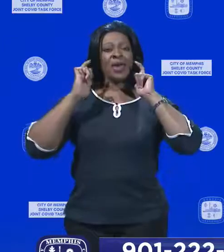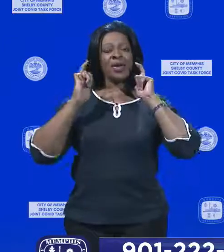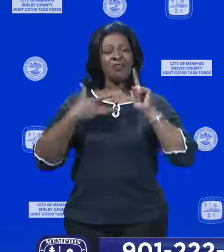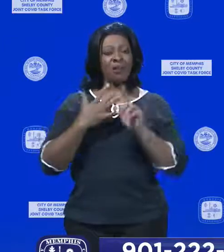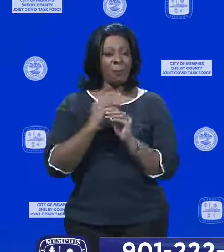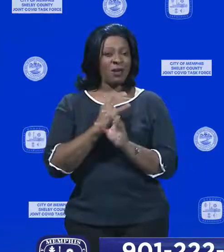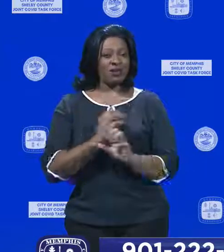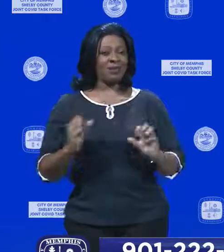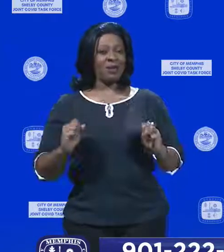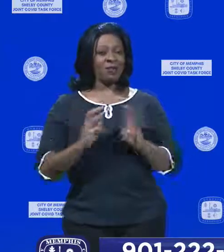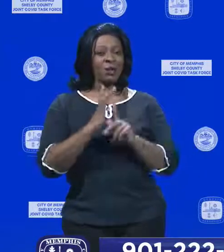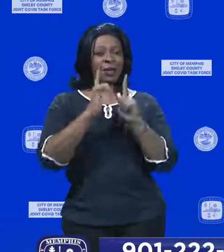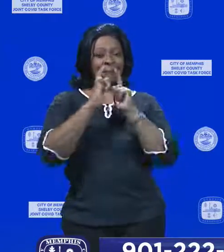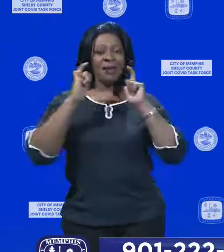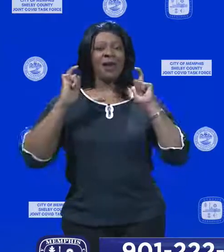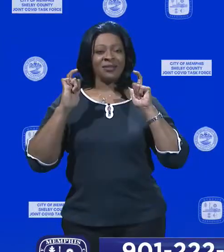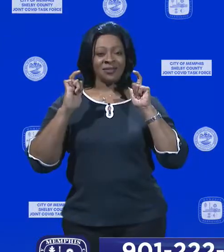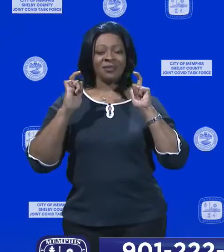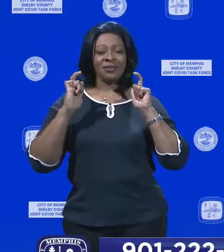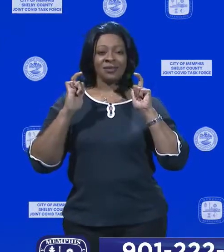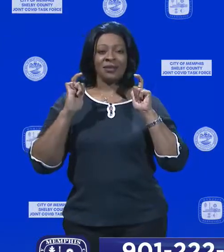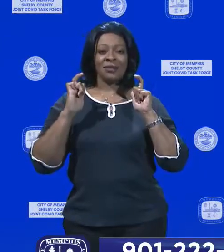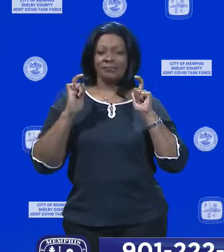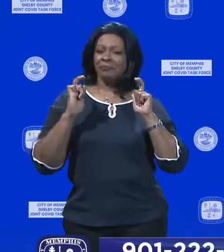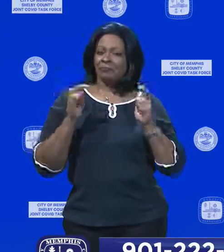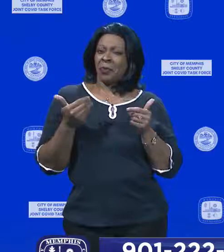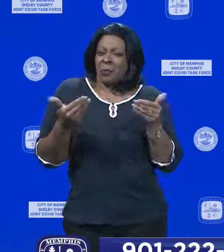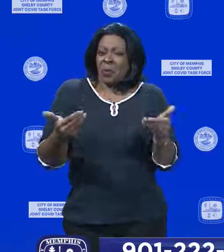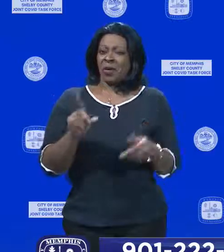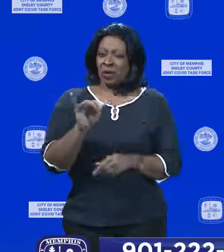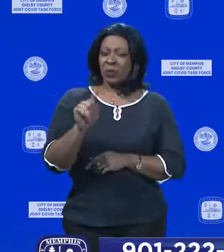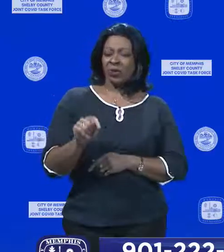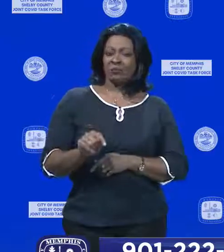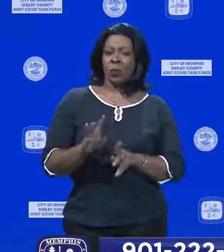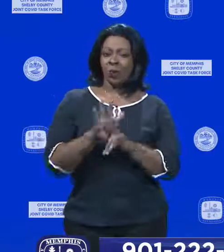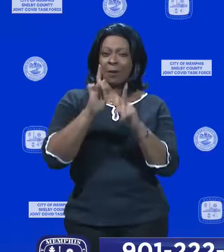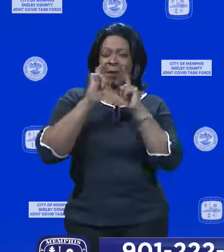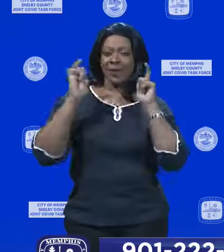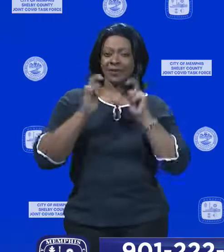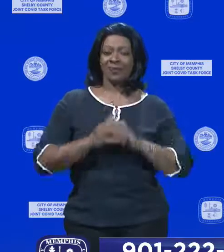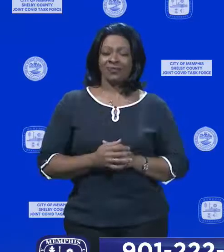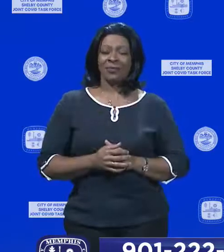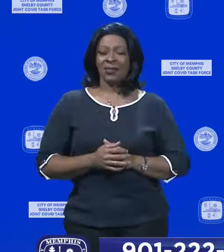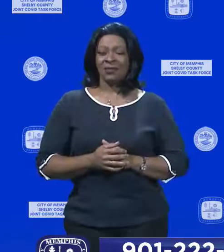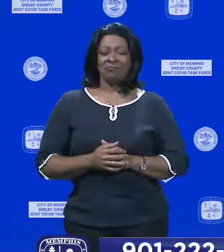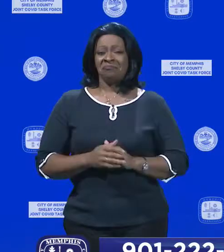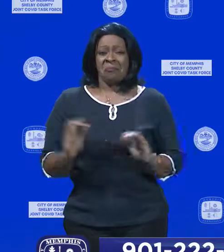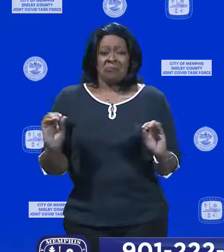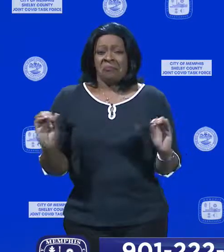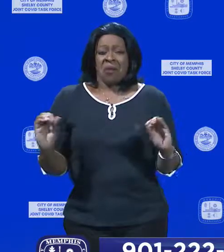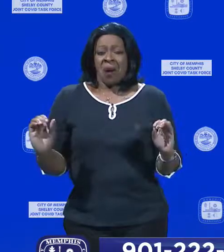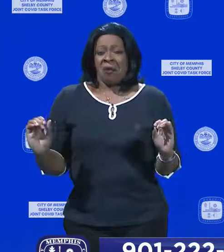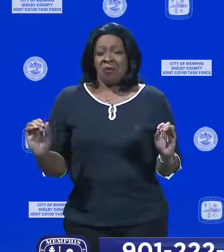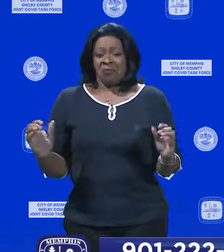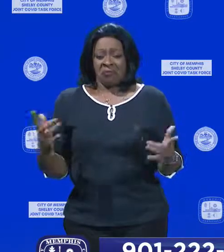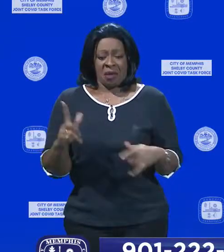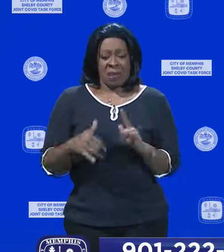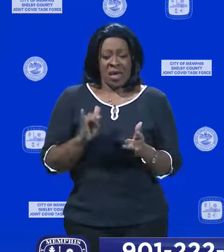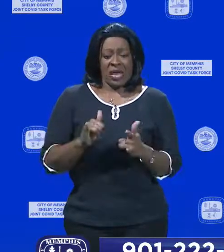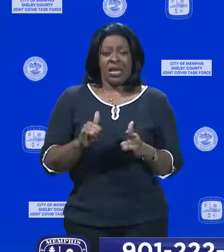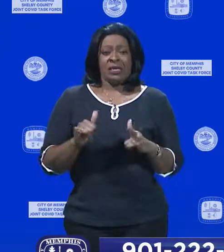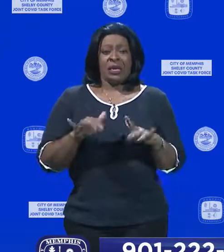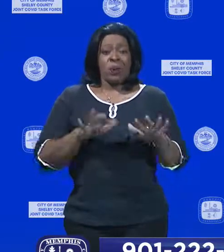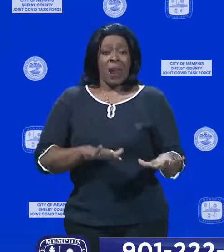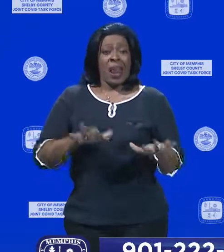feel safer wearing a mask, do so. Wear the mask. There's absolutely nothing about